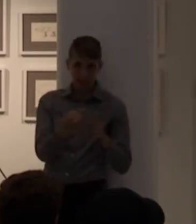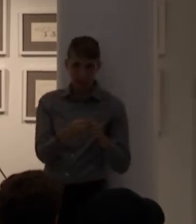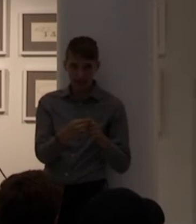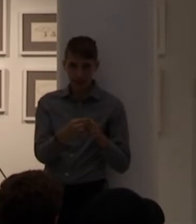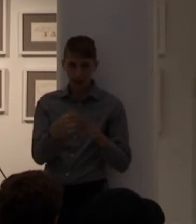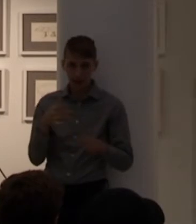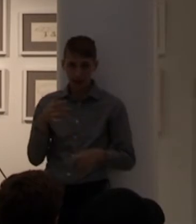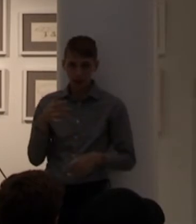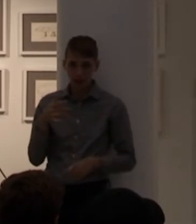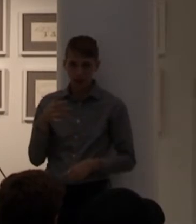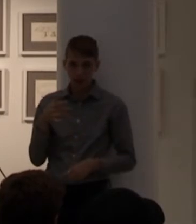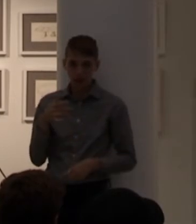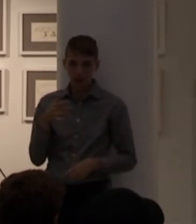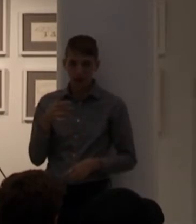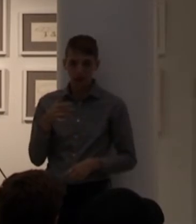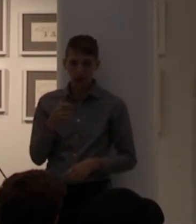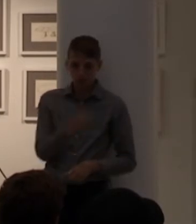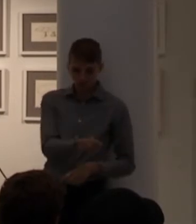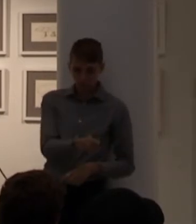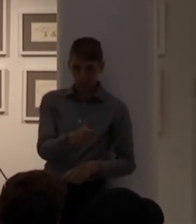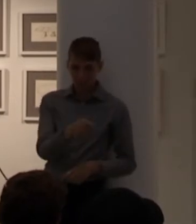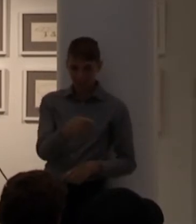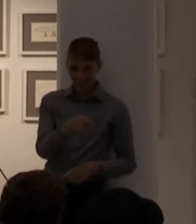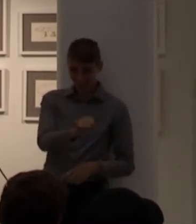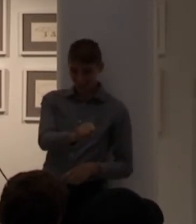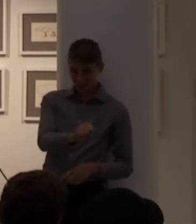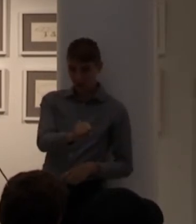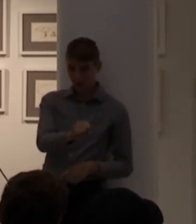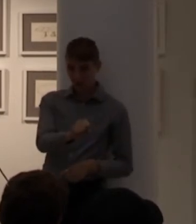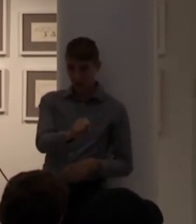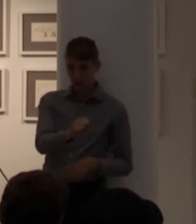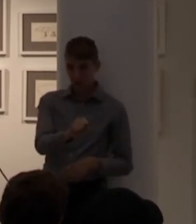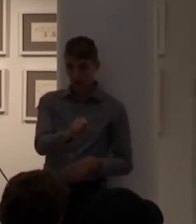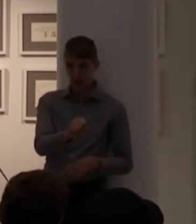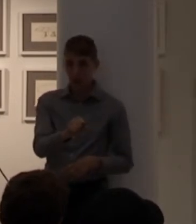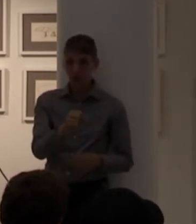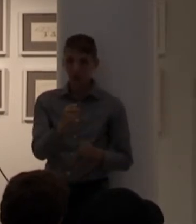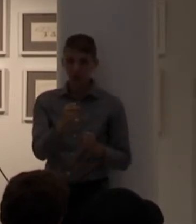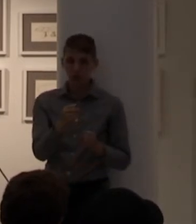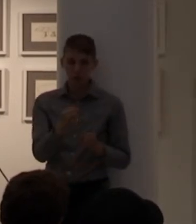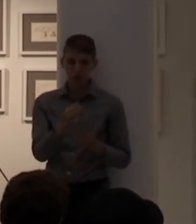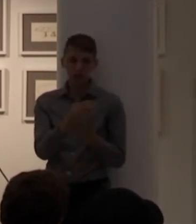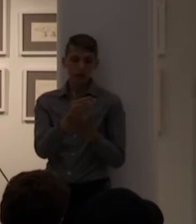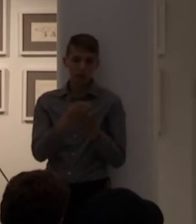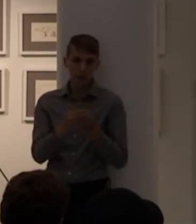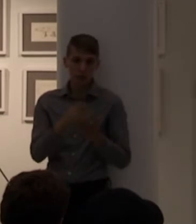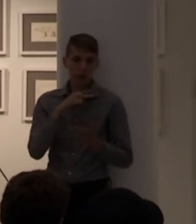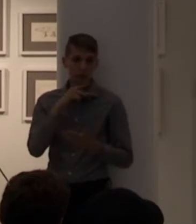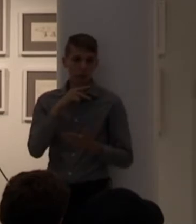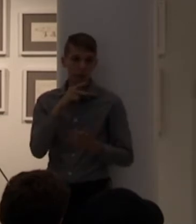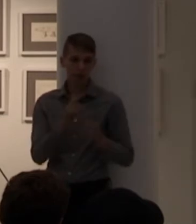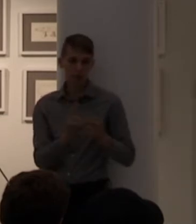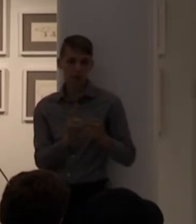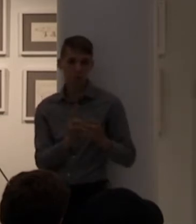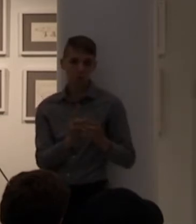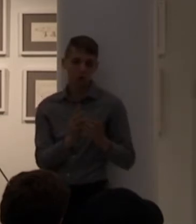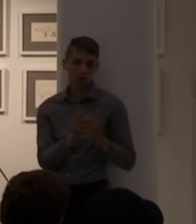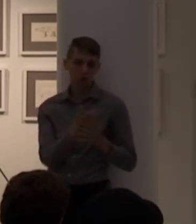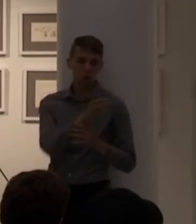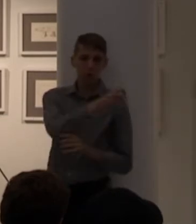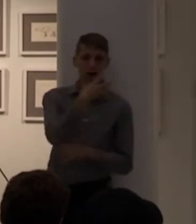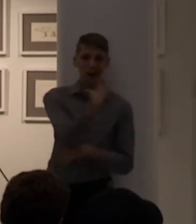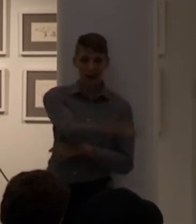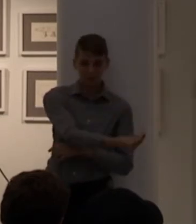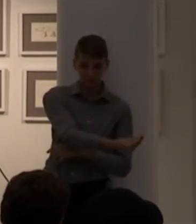injected gas, which pushed a certain amount of the plastic out, but you were able to get curves. And I